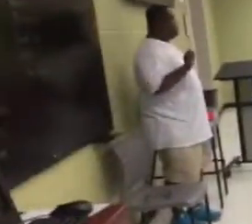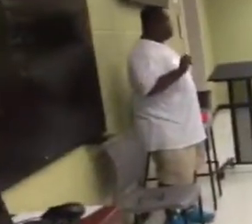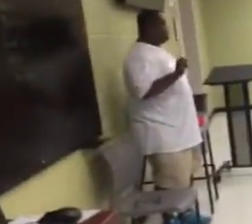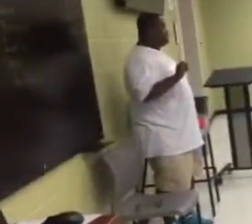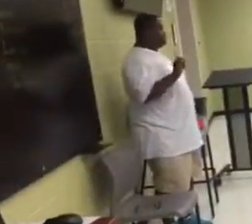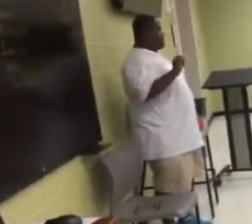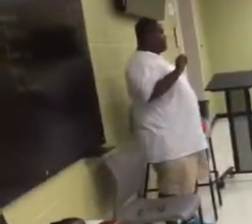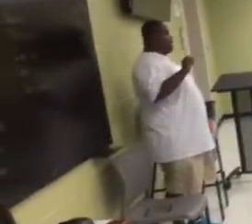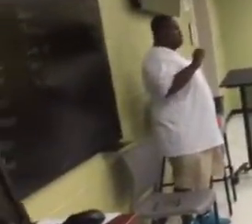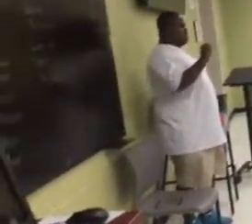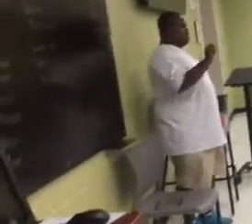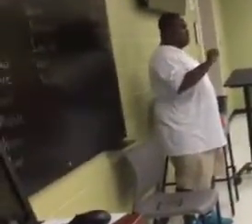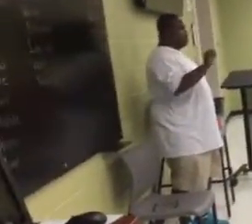find it. I can stay away from my